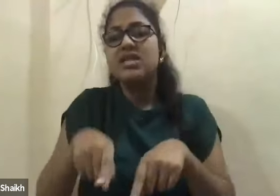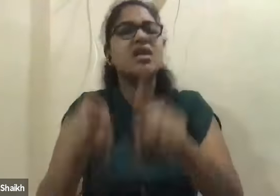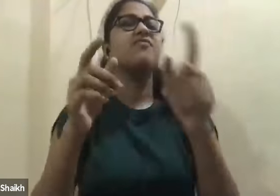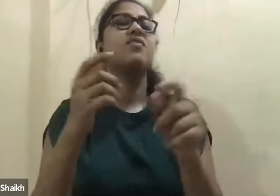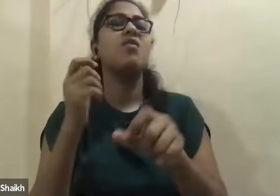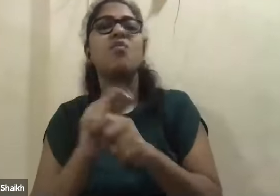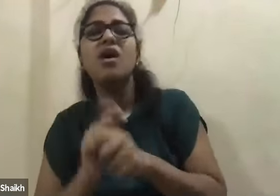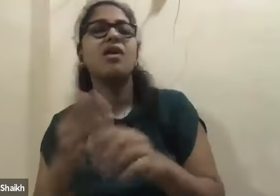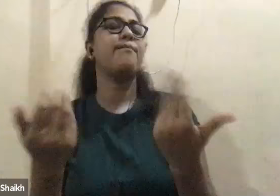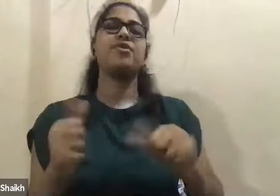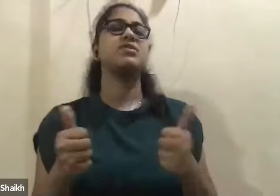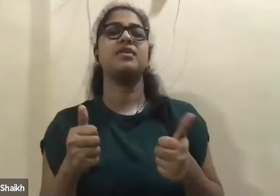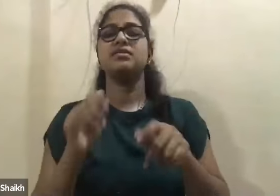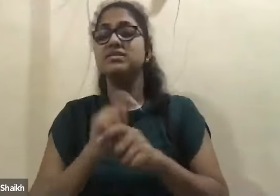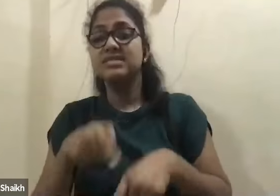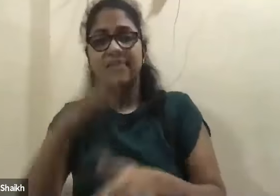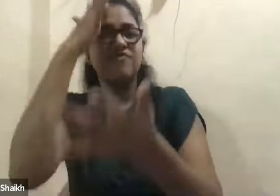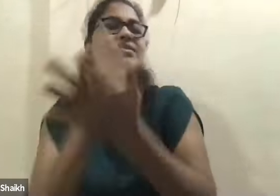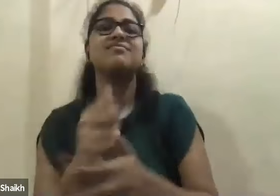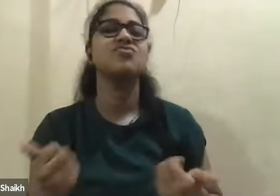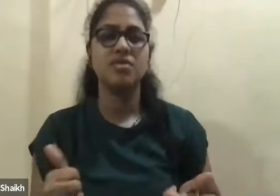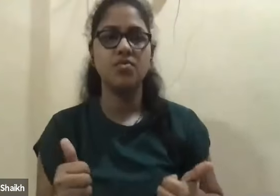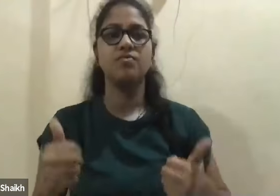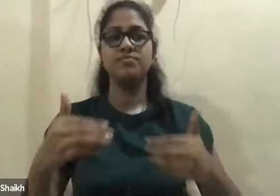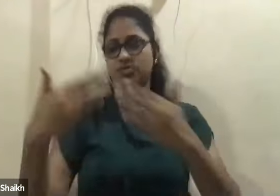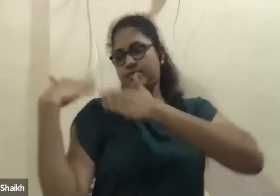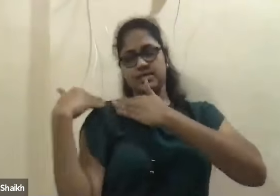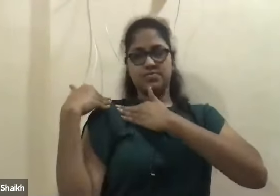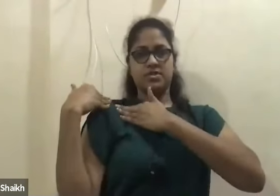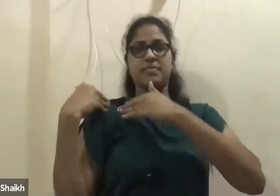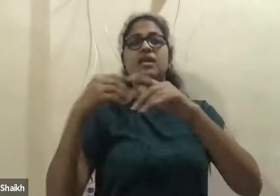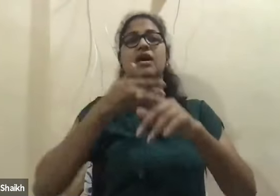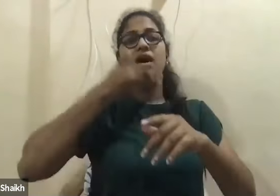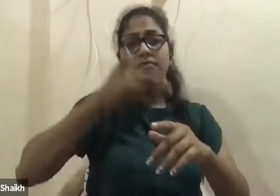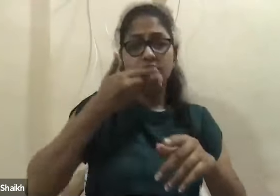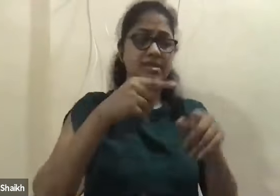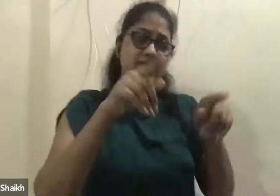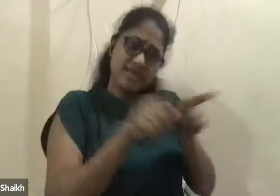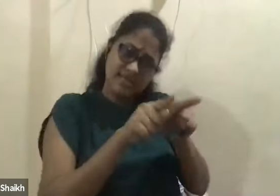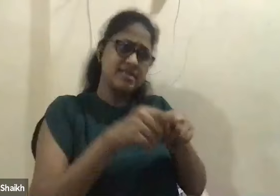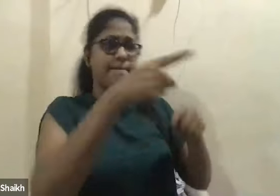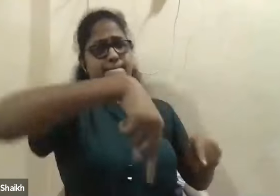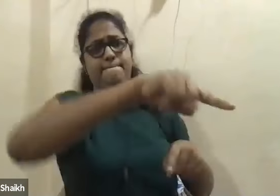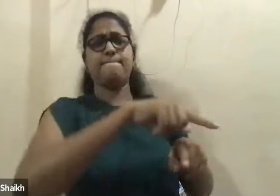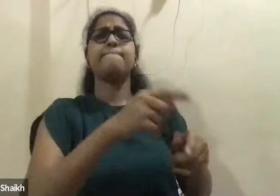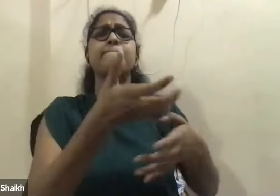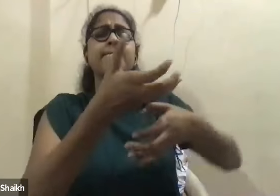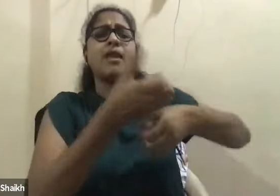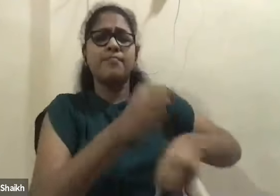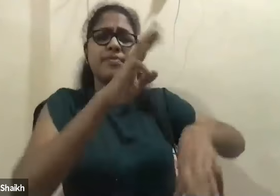the advocacy remains with us. Right. And therefore, even the trustees are entitled to do the same.